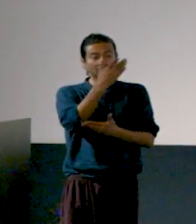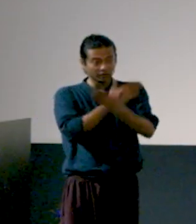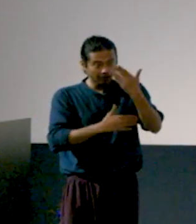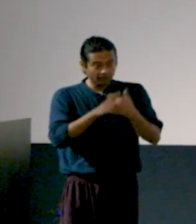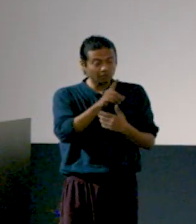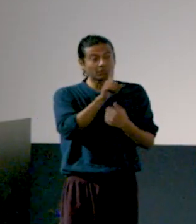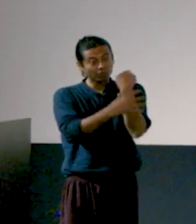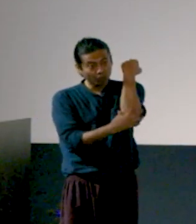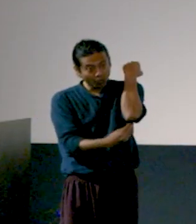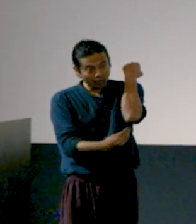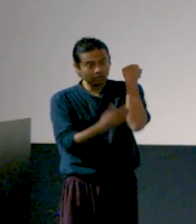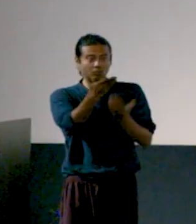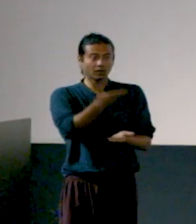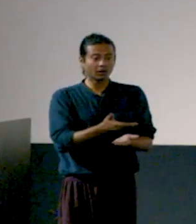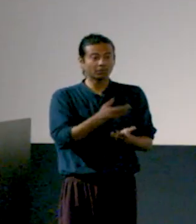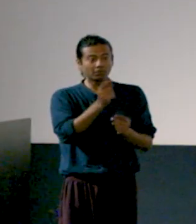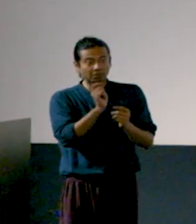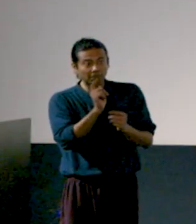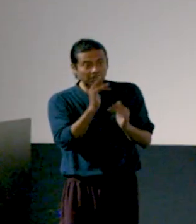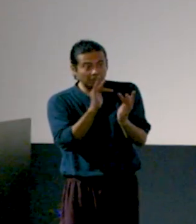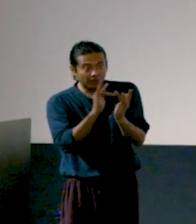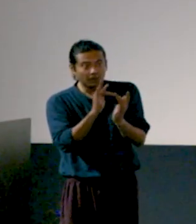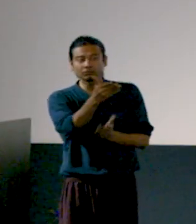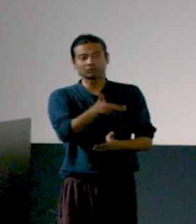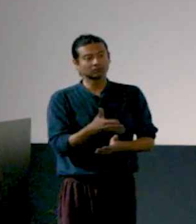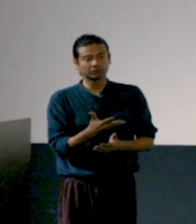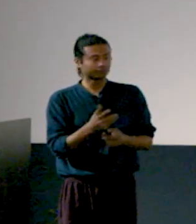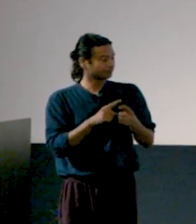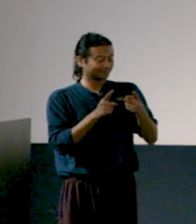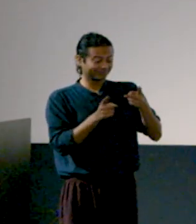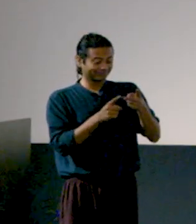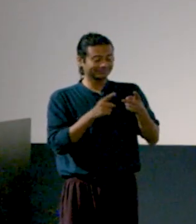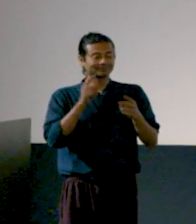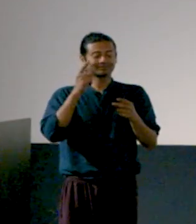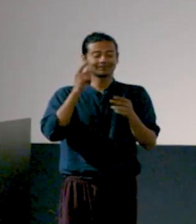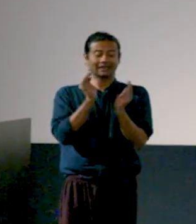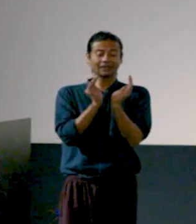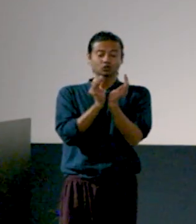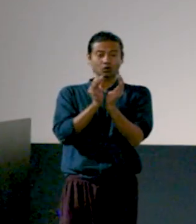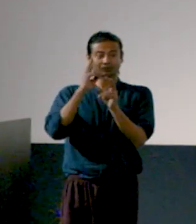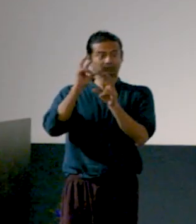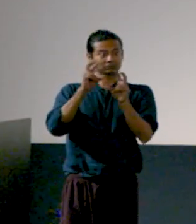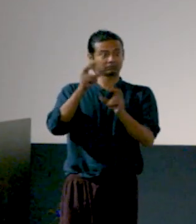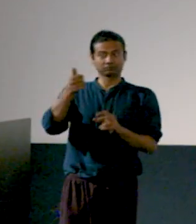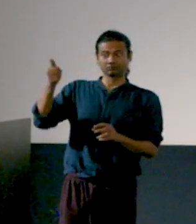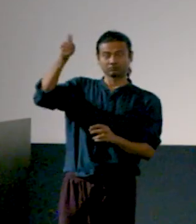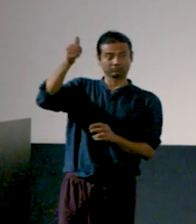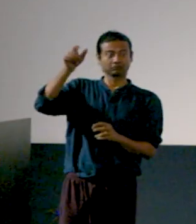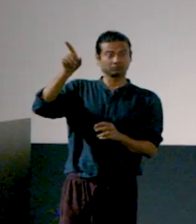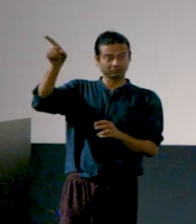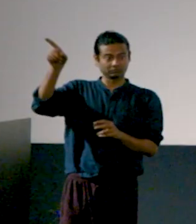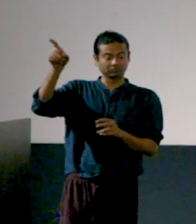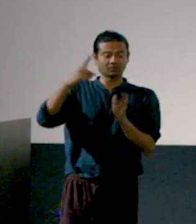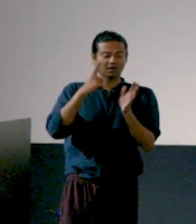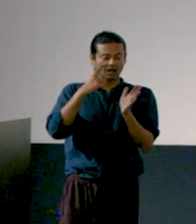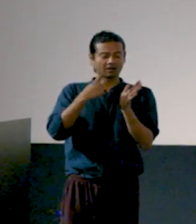is the IRDA, where there was a regulation saying that persons with disabilities must not be discriminated when it comes to private health insurance, but